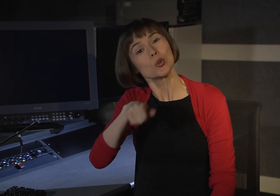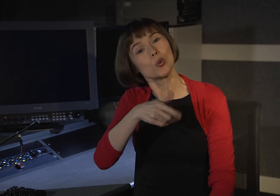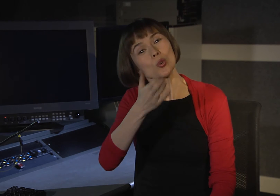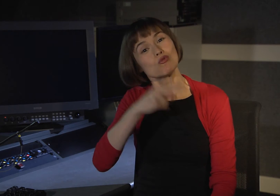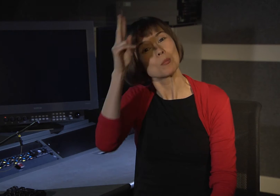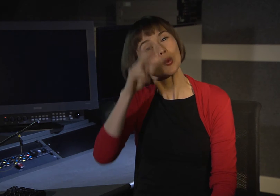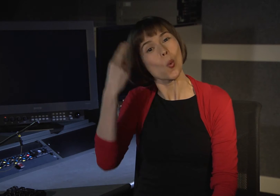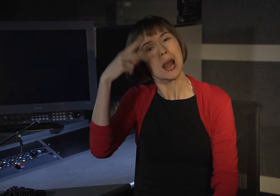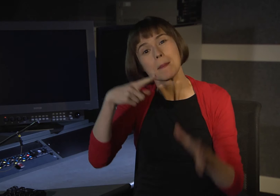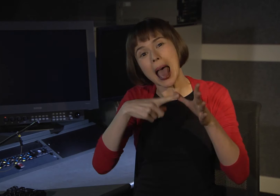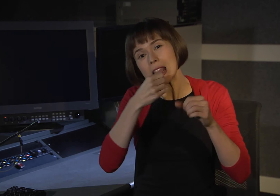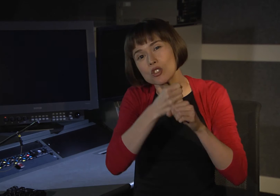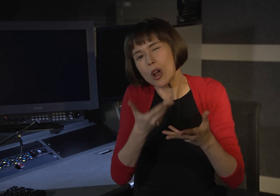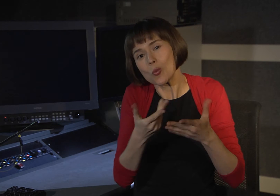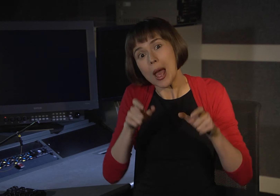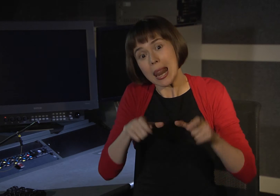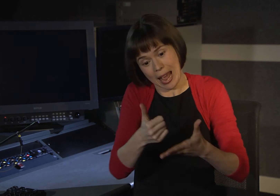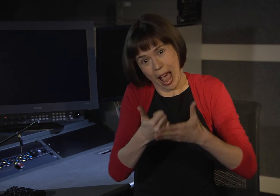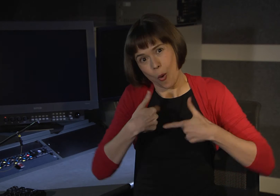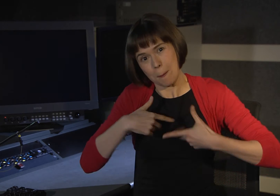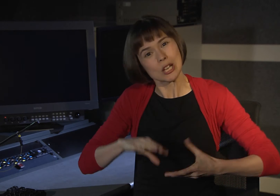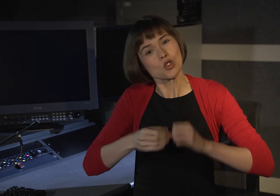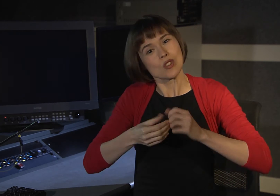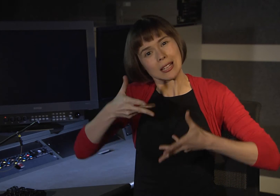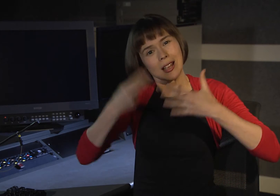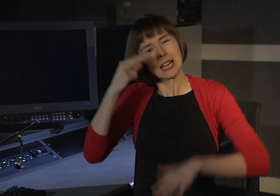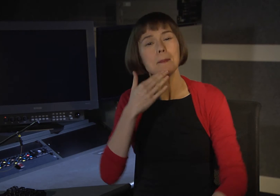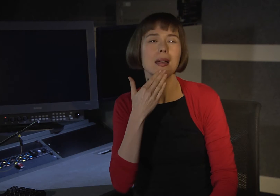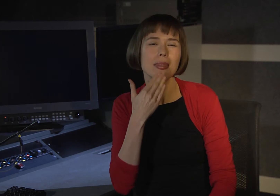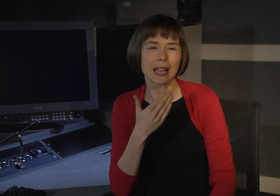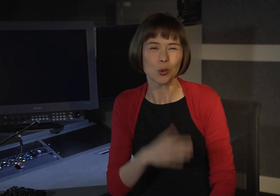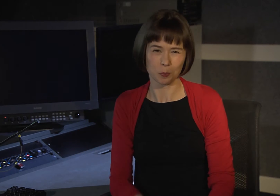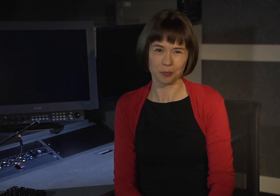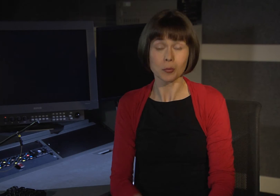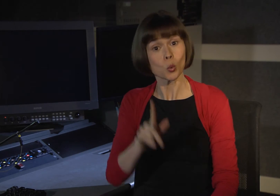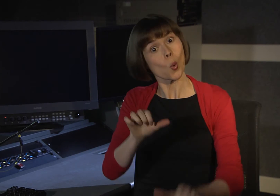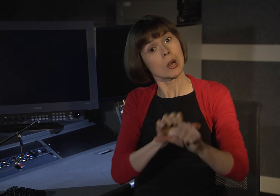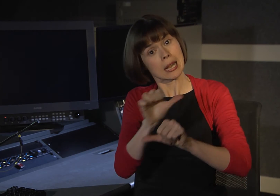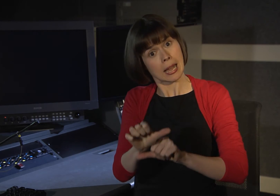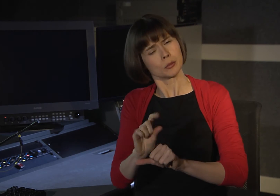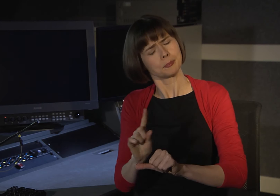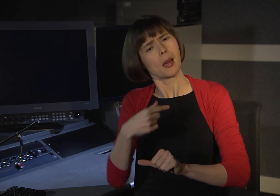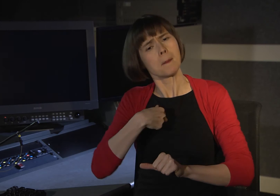And I just wanted to let you know as well that students from Allerton Grange School in Leeds helped me create those sign names, so thank you very much to